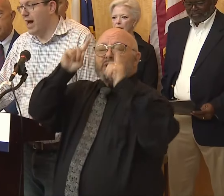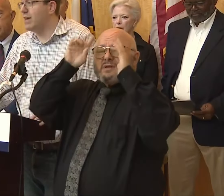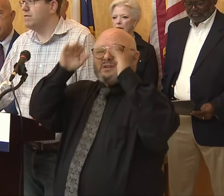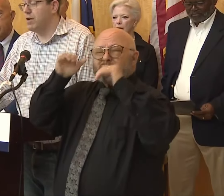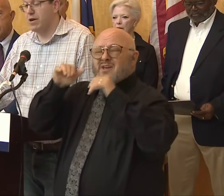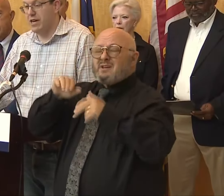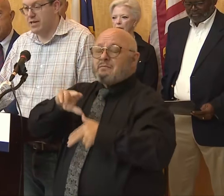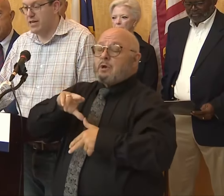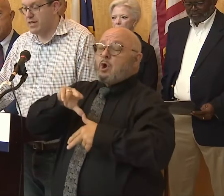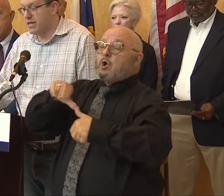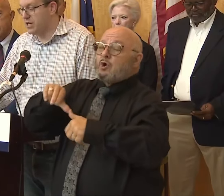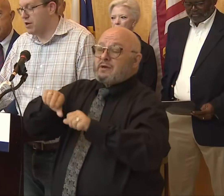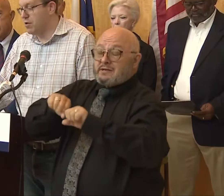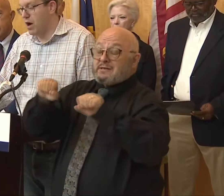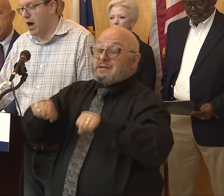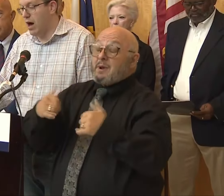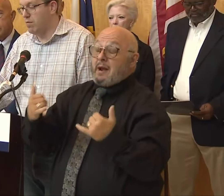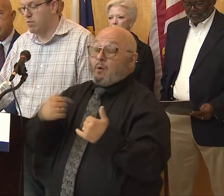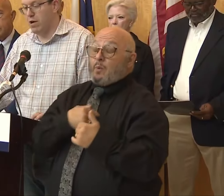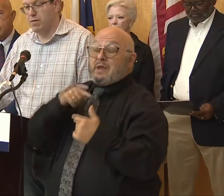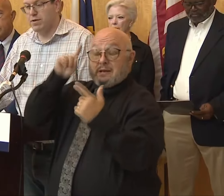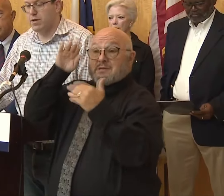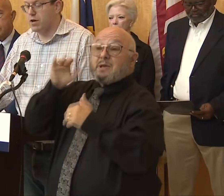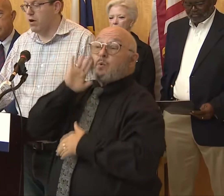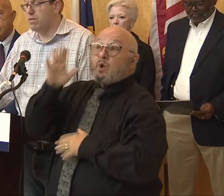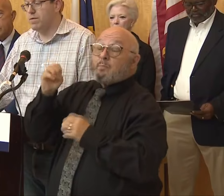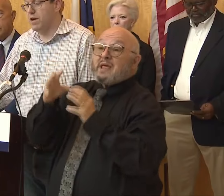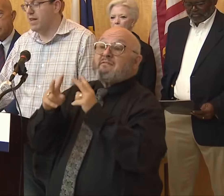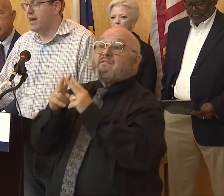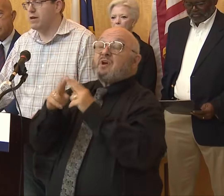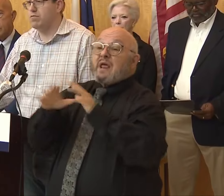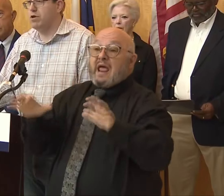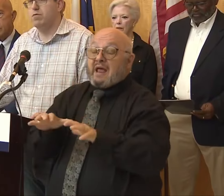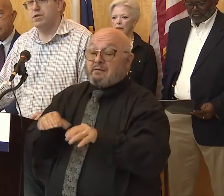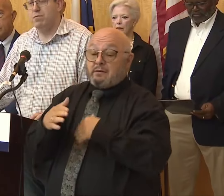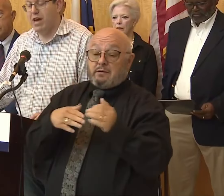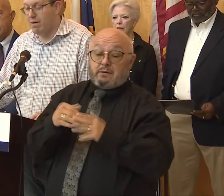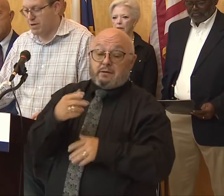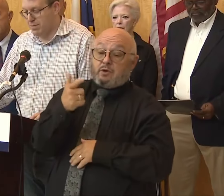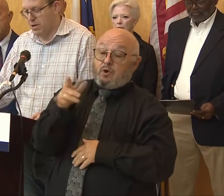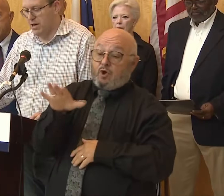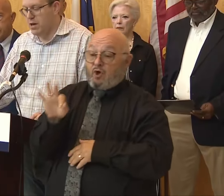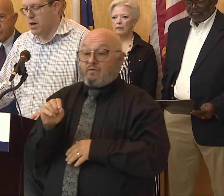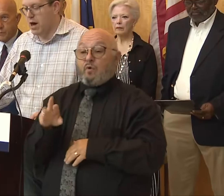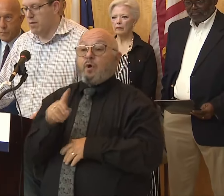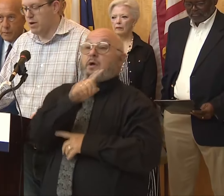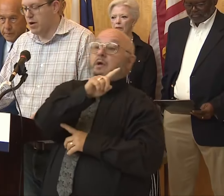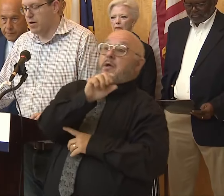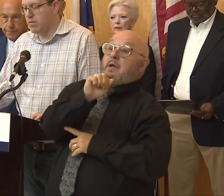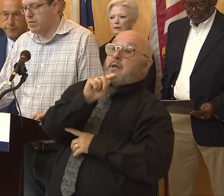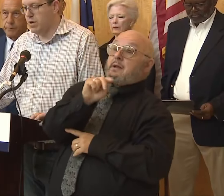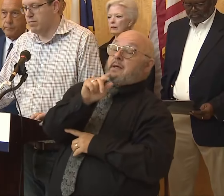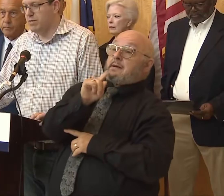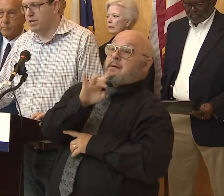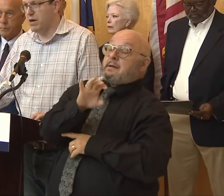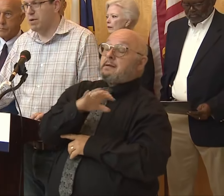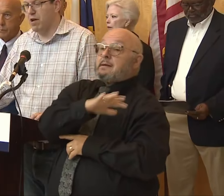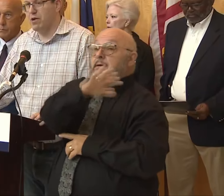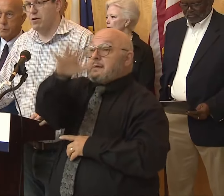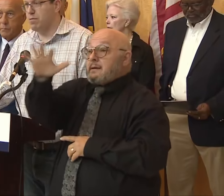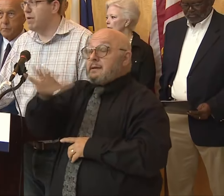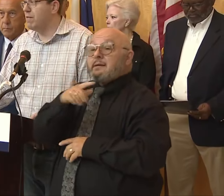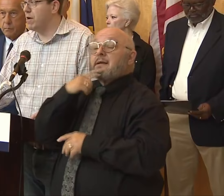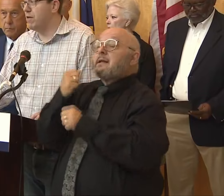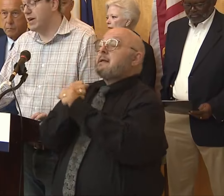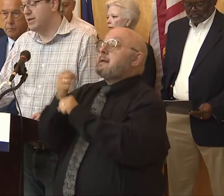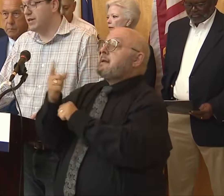very active hurricane season this year, whether it's in the Gulf or the Atlantic. You know, we'll see what happens, but we tell people every